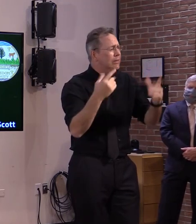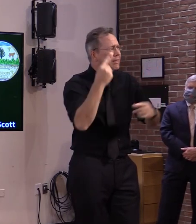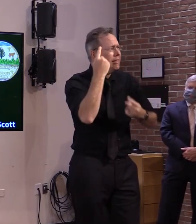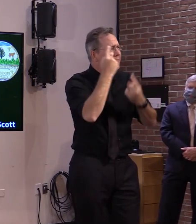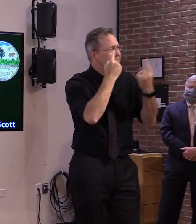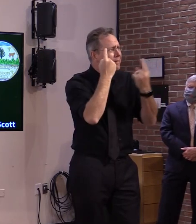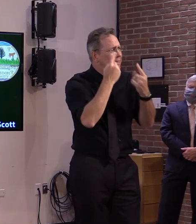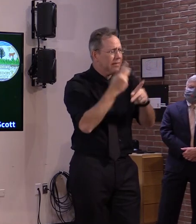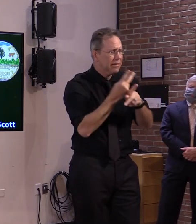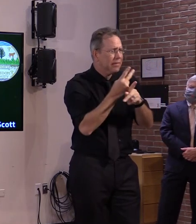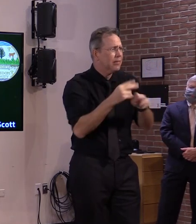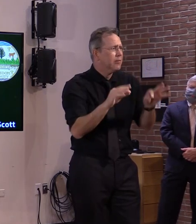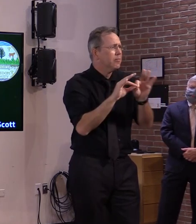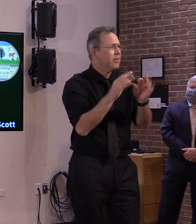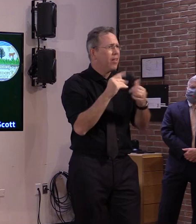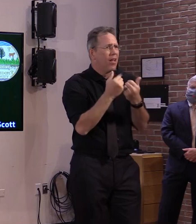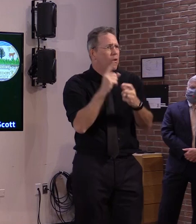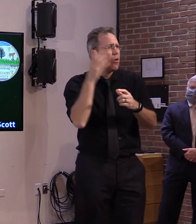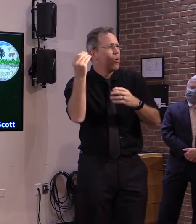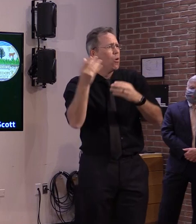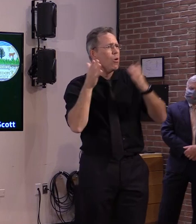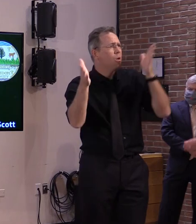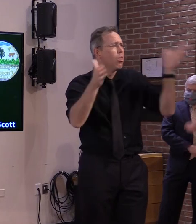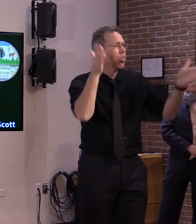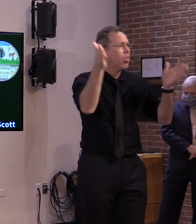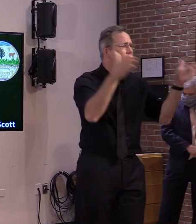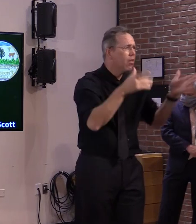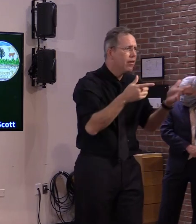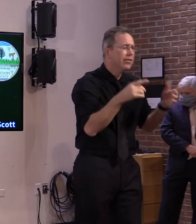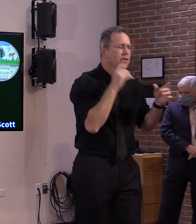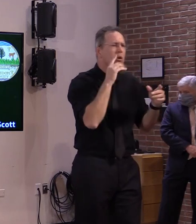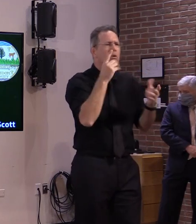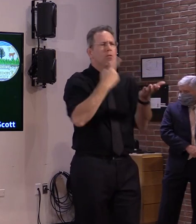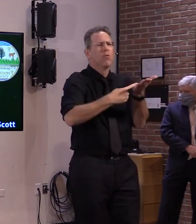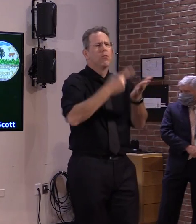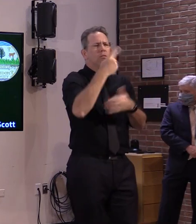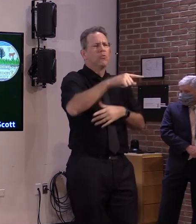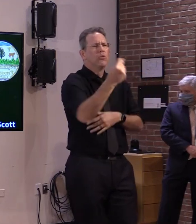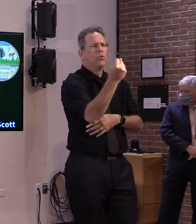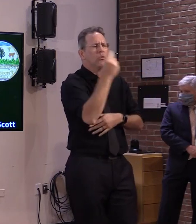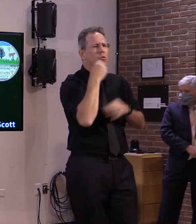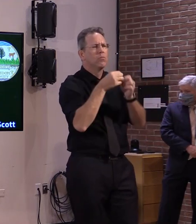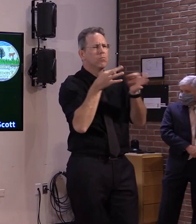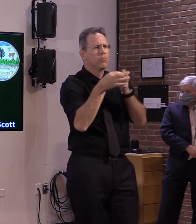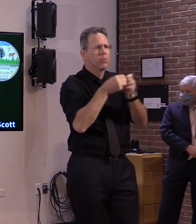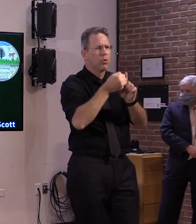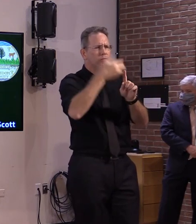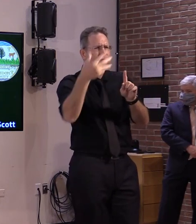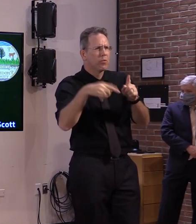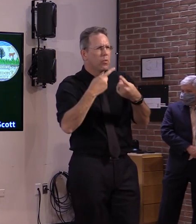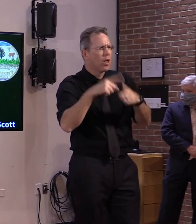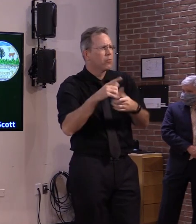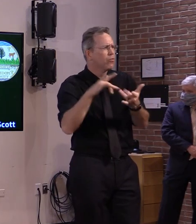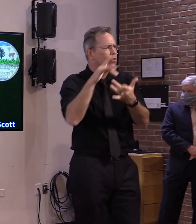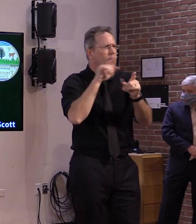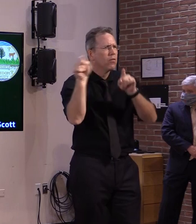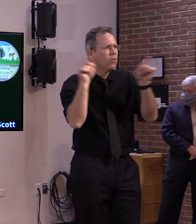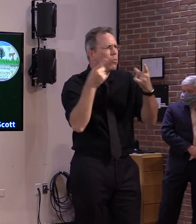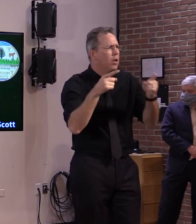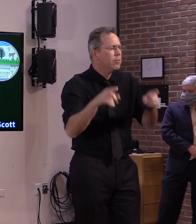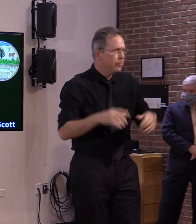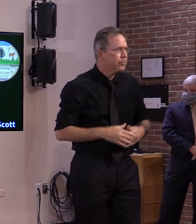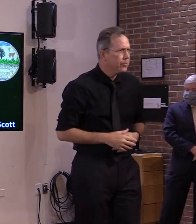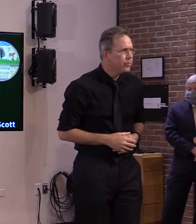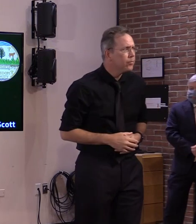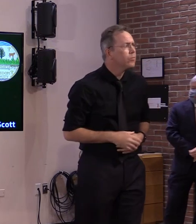on Tuesday. Before we get to these topics, it's important to remember why suppressing this virus is so